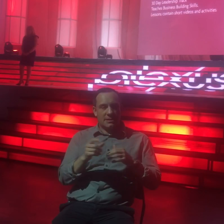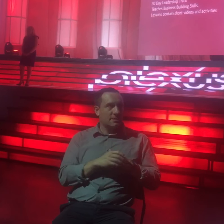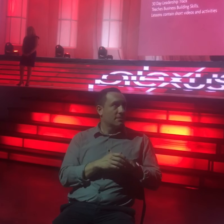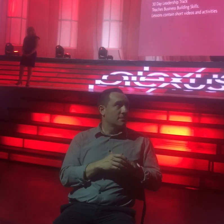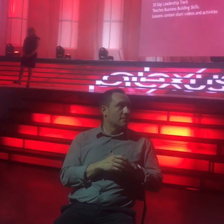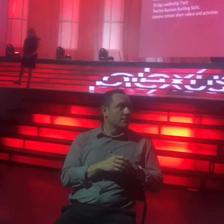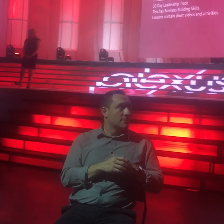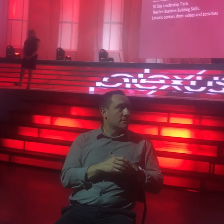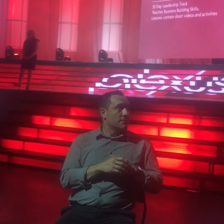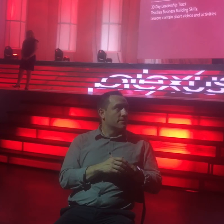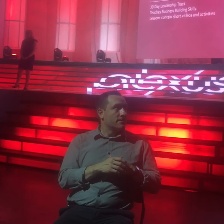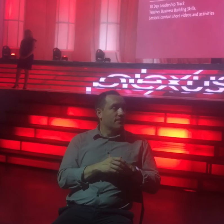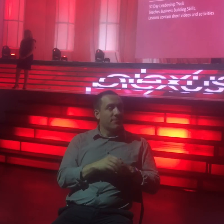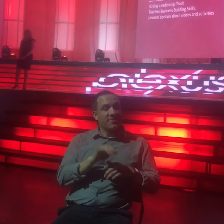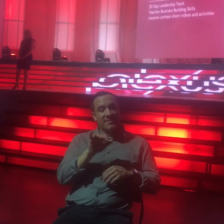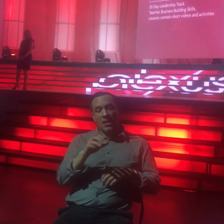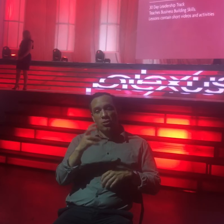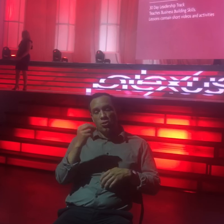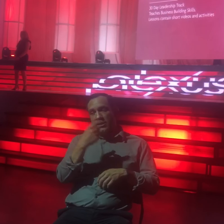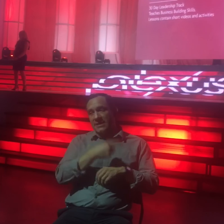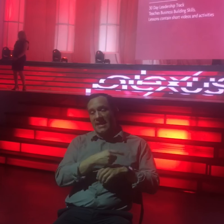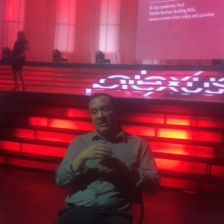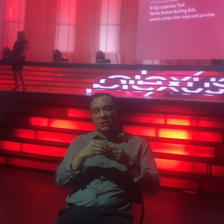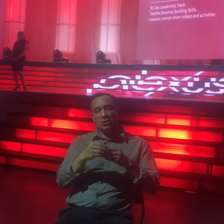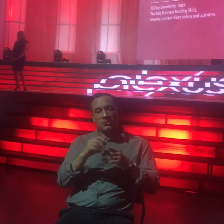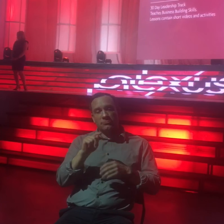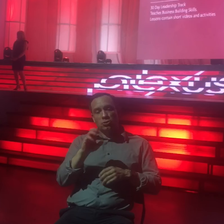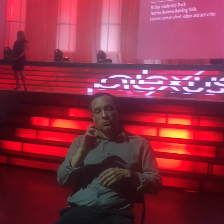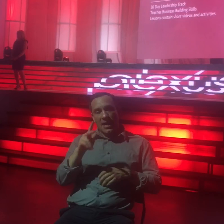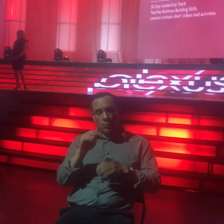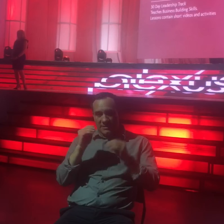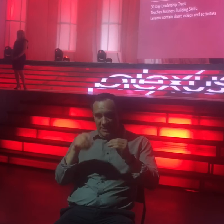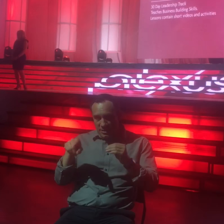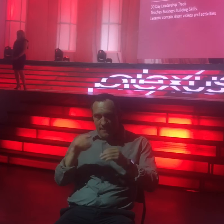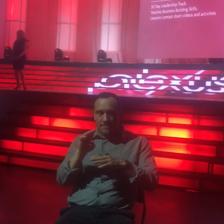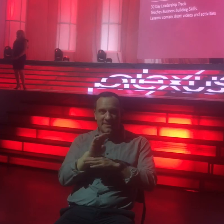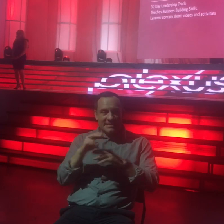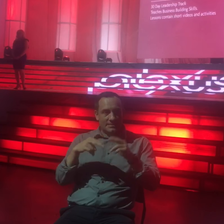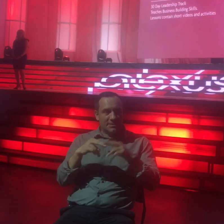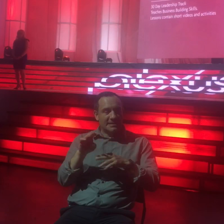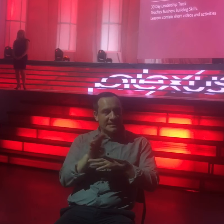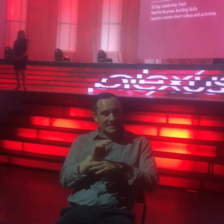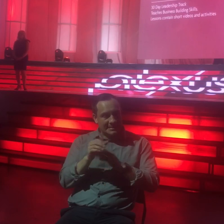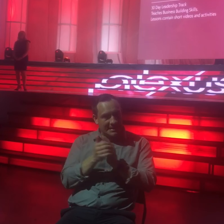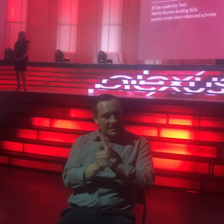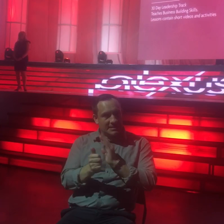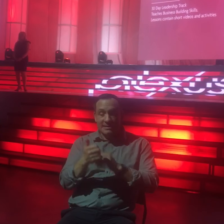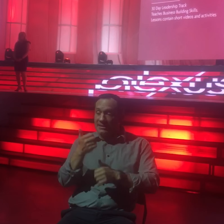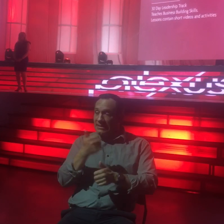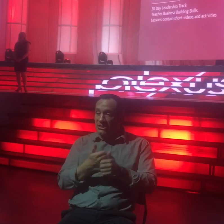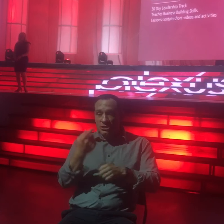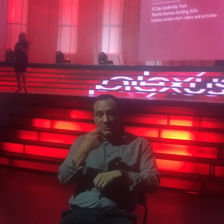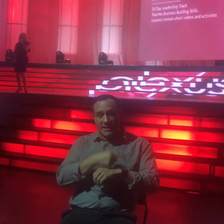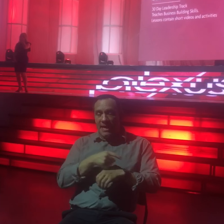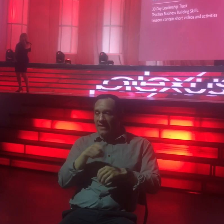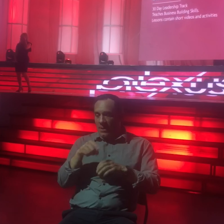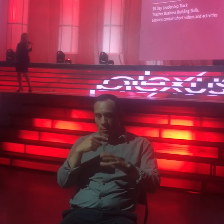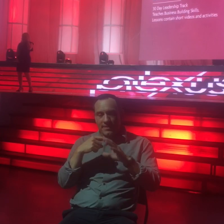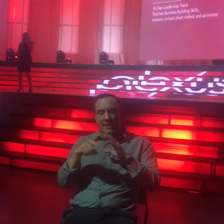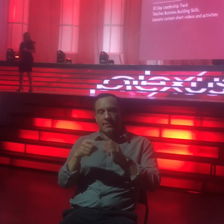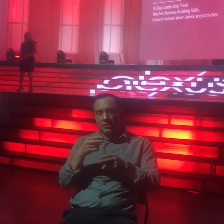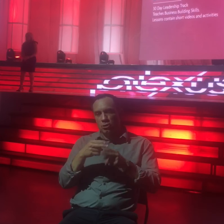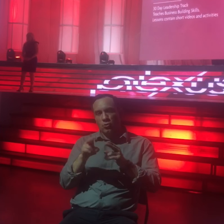This 30-day leadership track will teach them essential sales and business building skills. Each day, they'll be emailed a short video